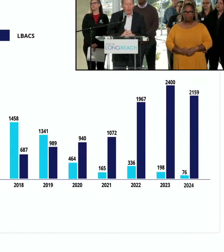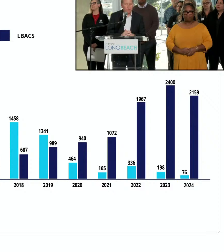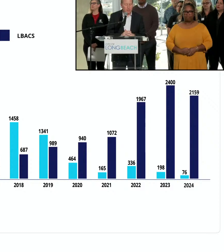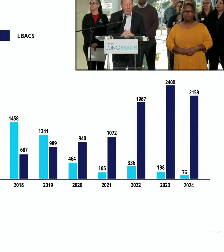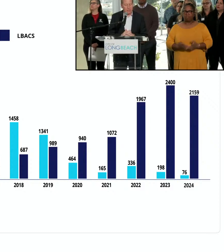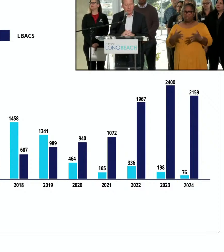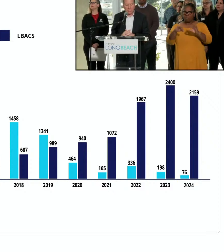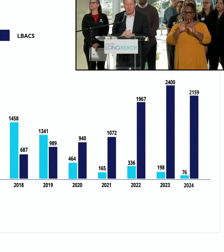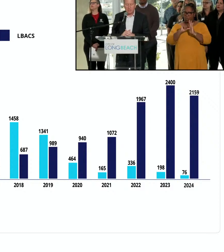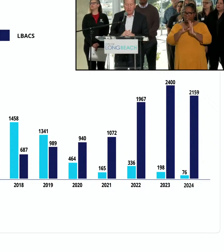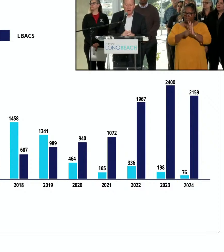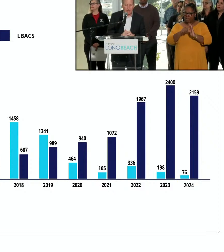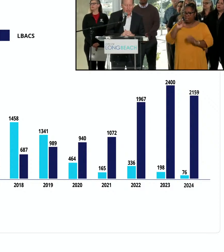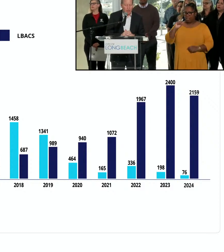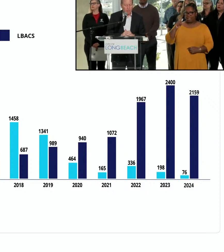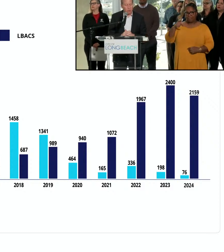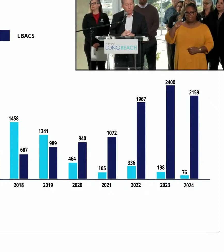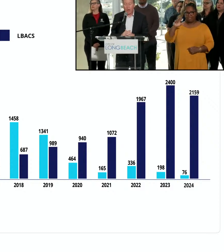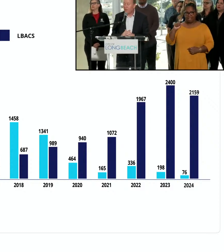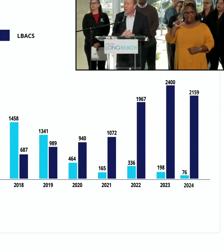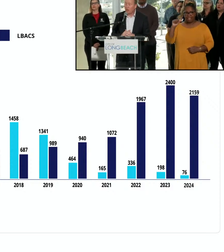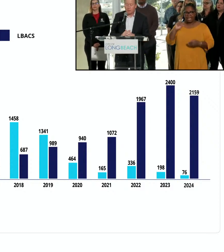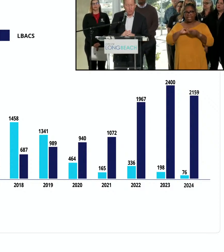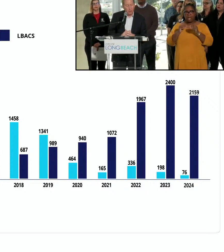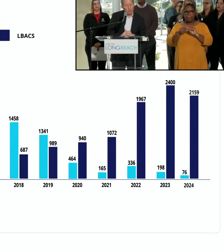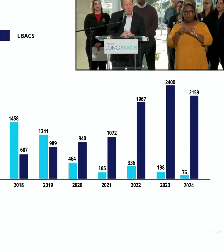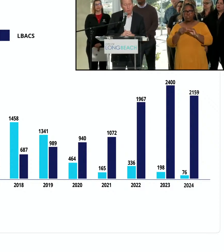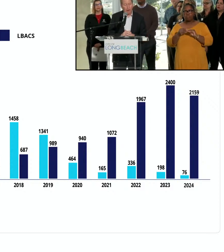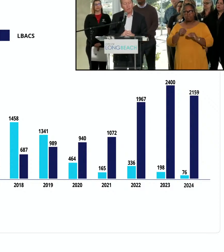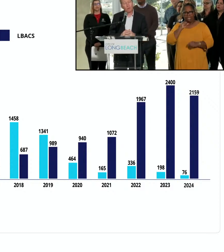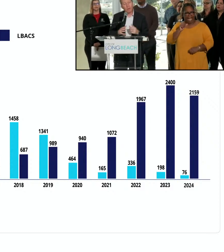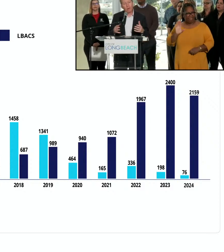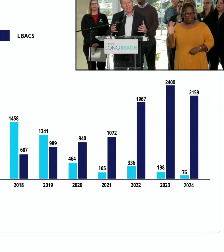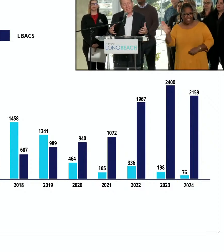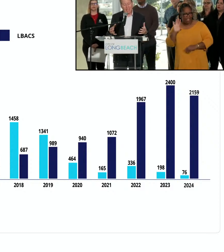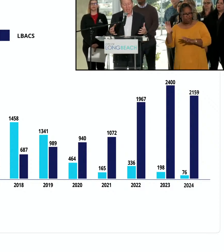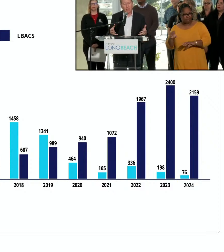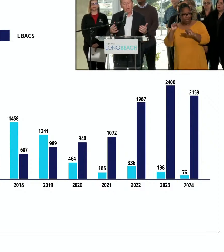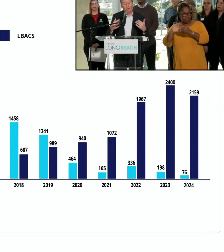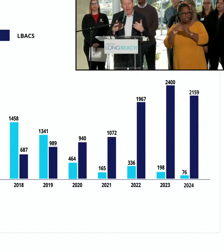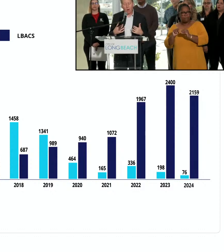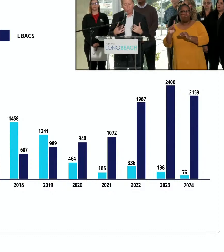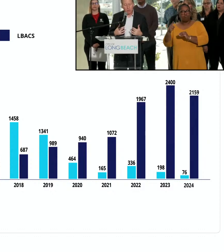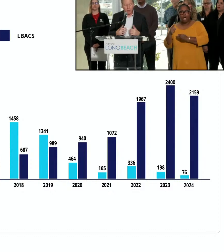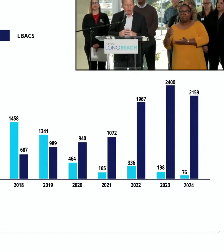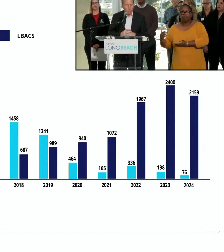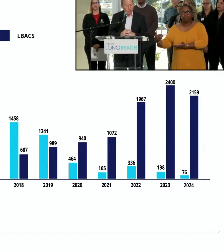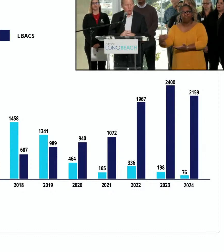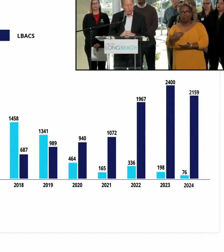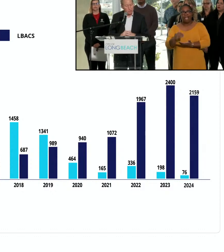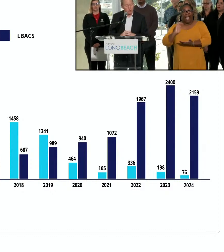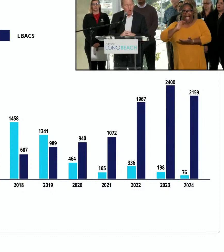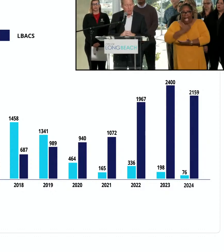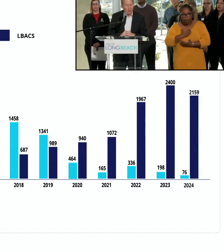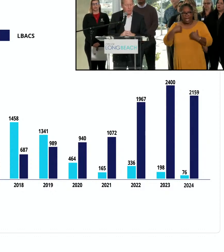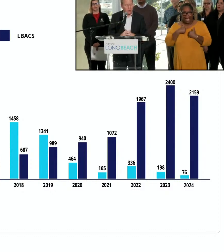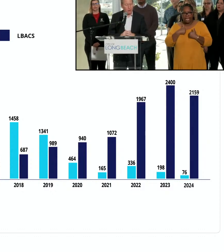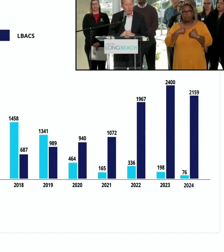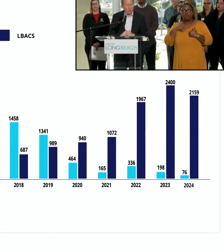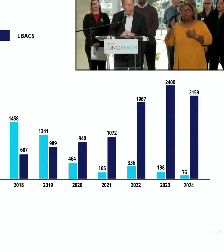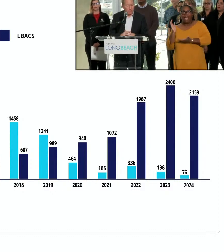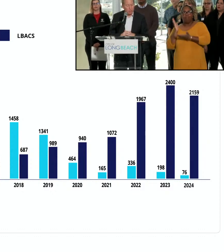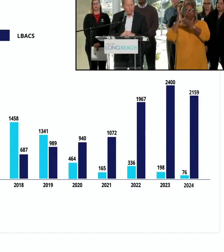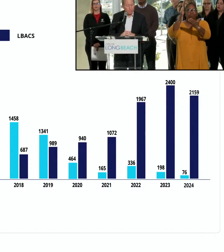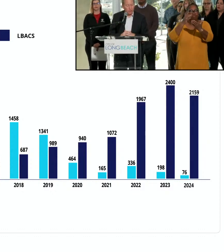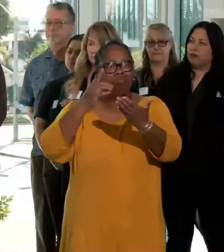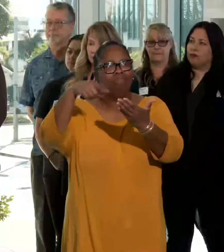important to emphasize that the SPCA-LA numbers are not their adoption numbers, but rather their intake of our adoptable animals to be adopted out